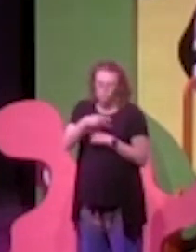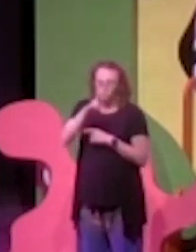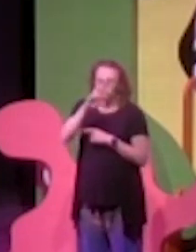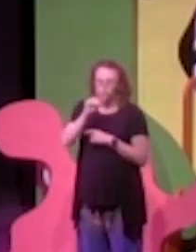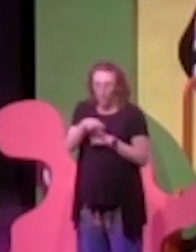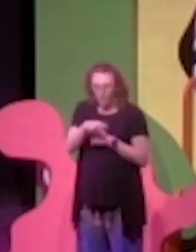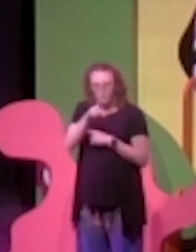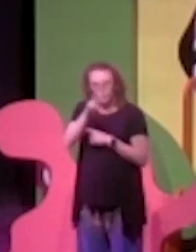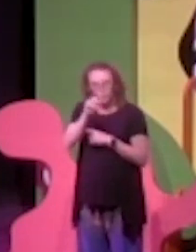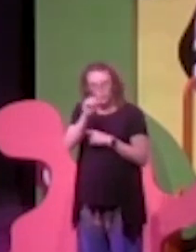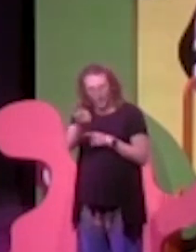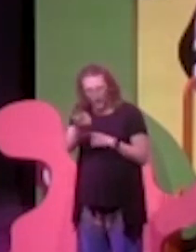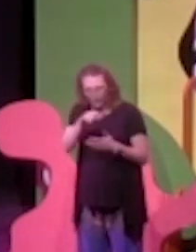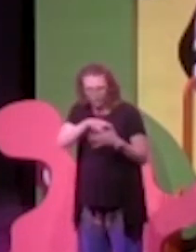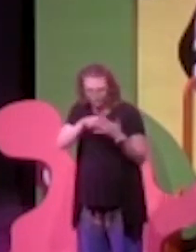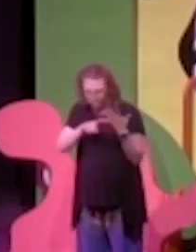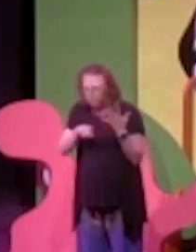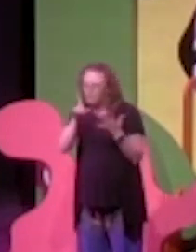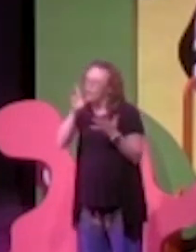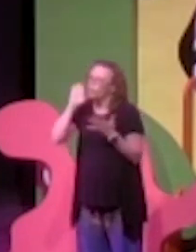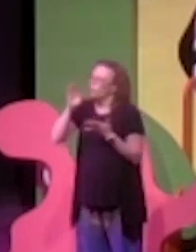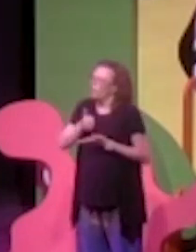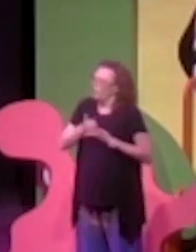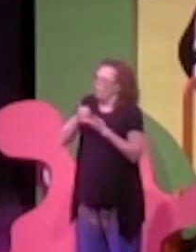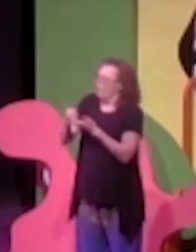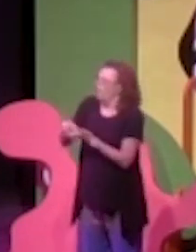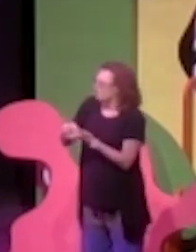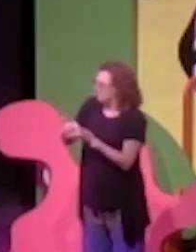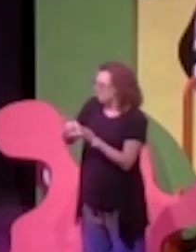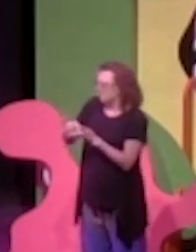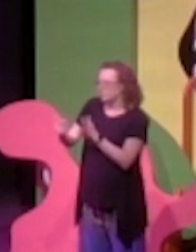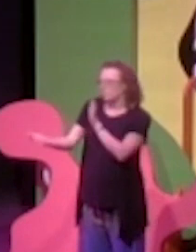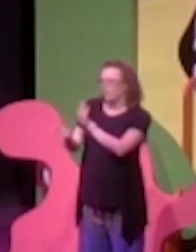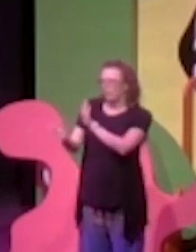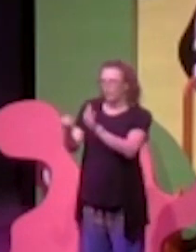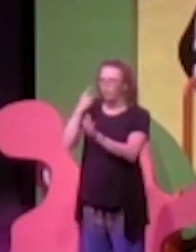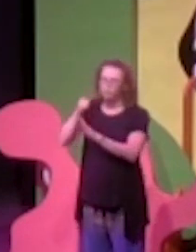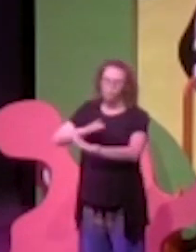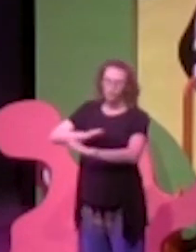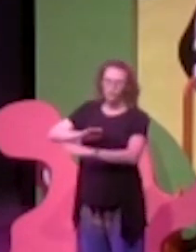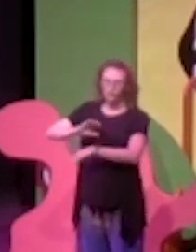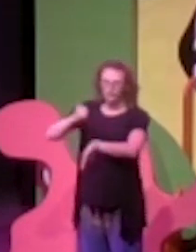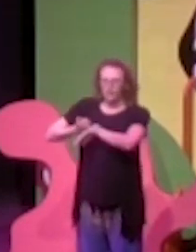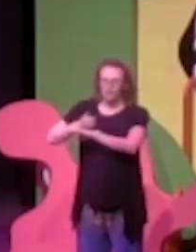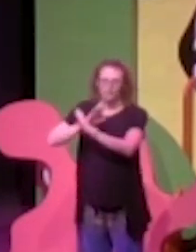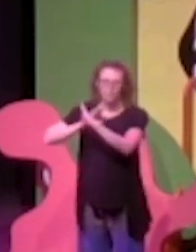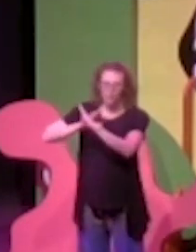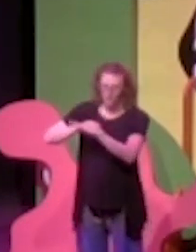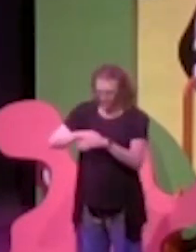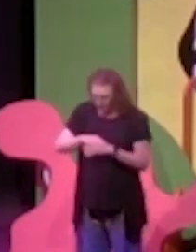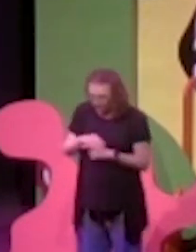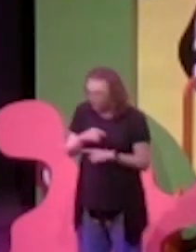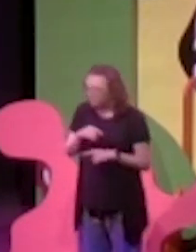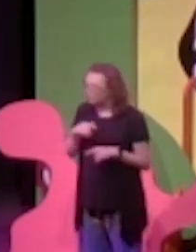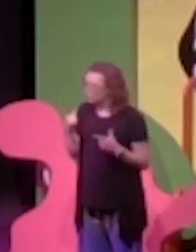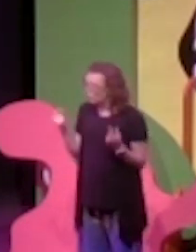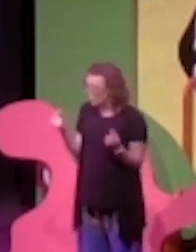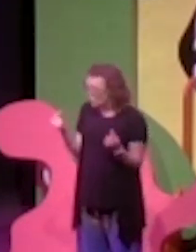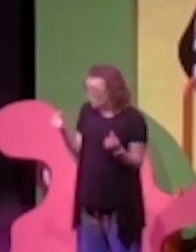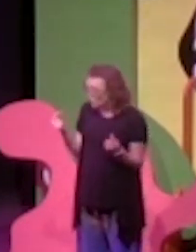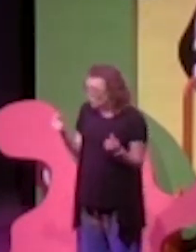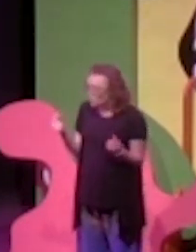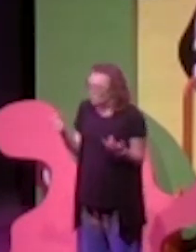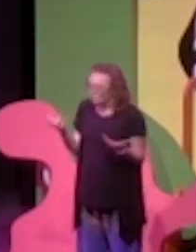legally illegal to counter directly. So what do we have to do? We have to refine the aperture. We have to really make it a